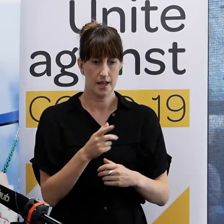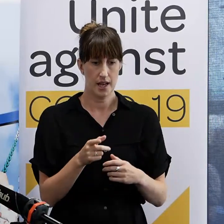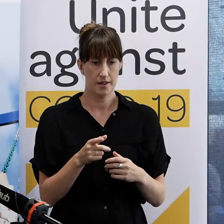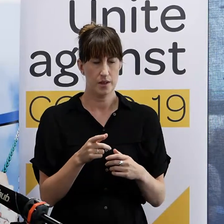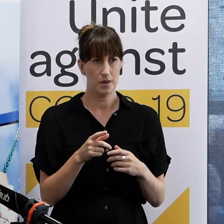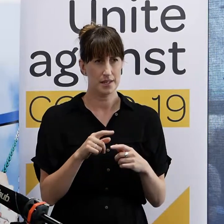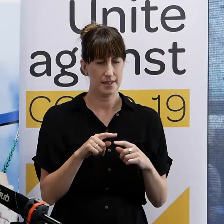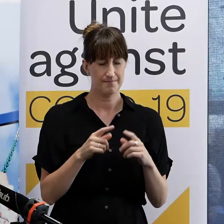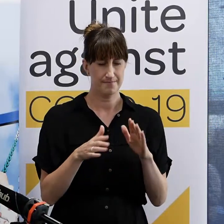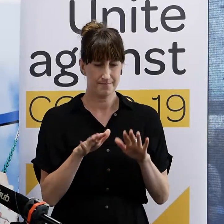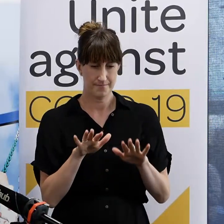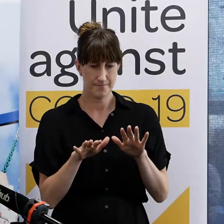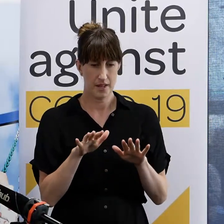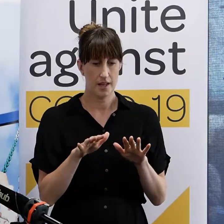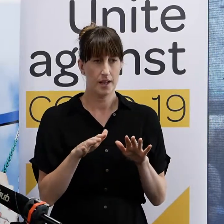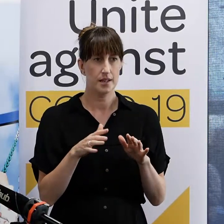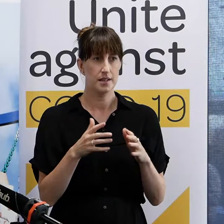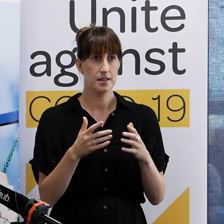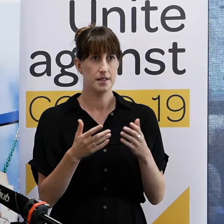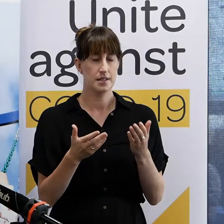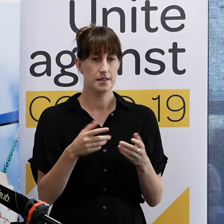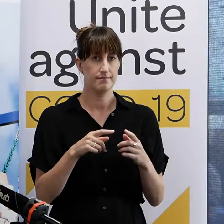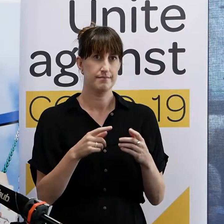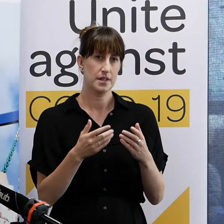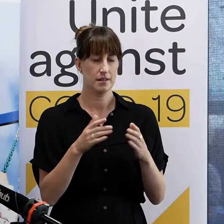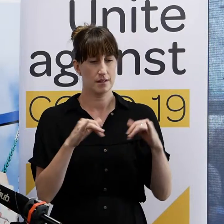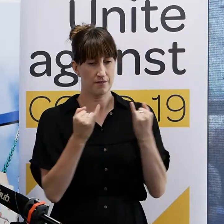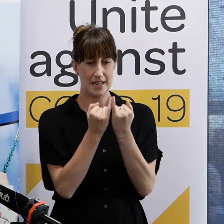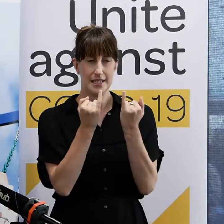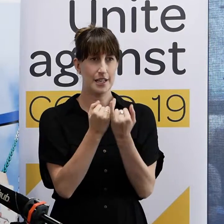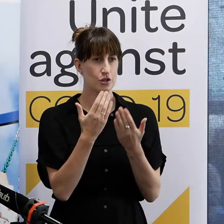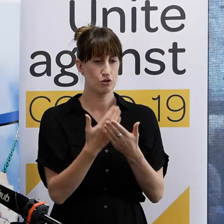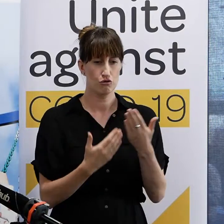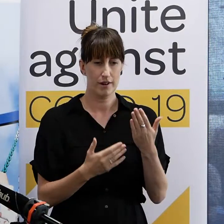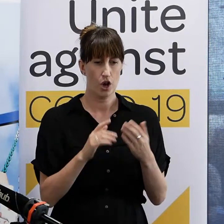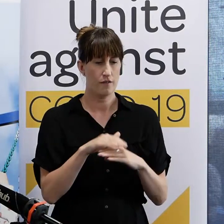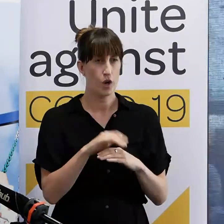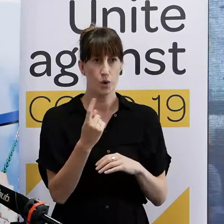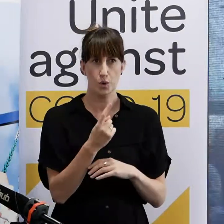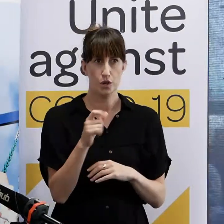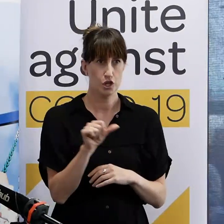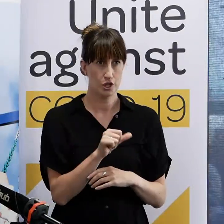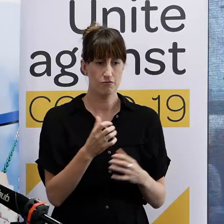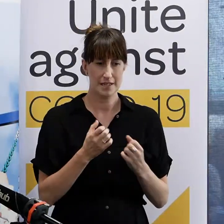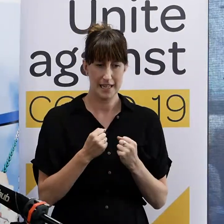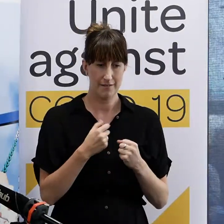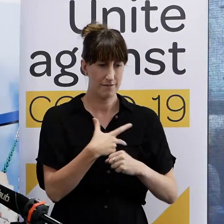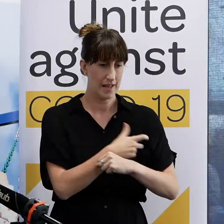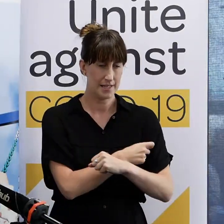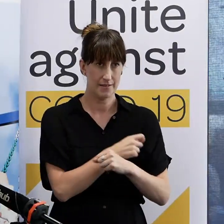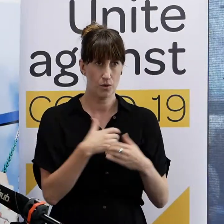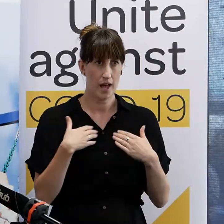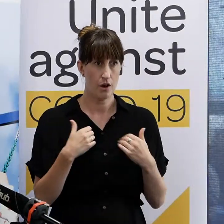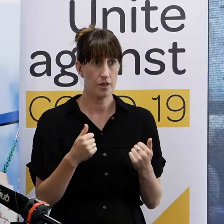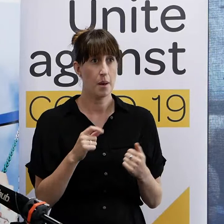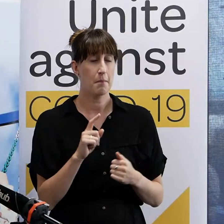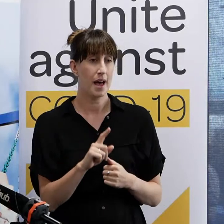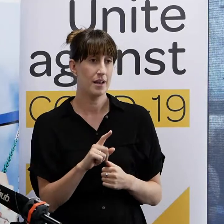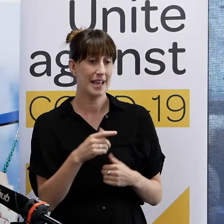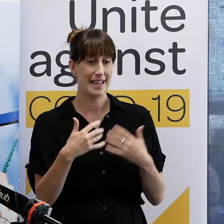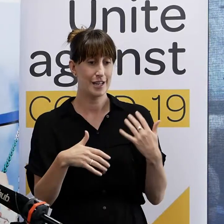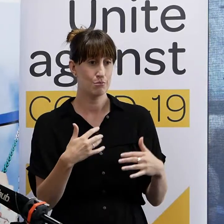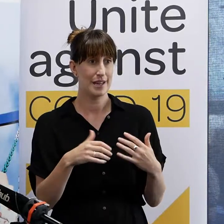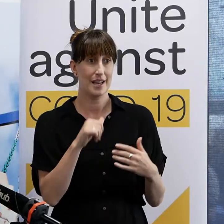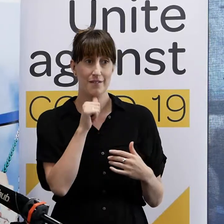have been offered it amongst the healthcare workforce. So I would imagine that in Canterbury, like everywhere, at the end of the day, if